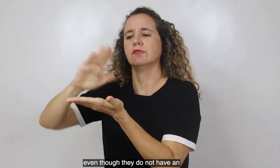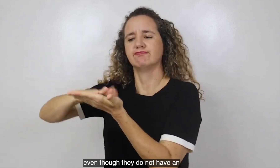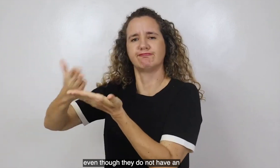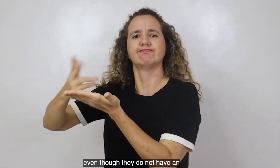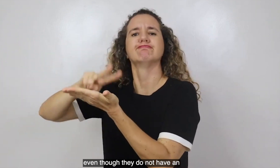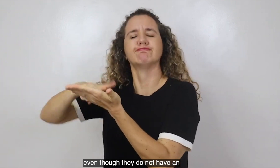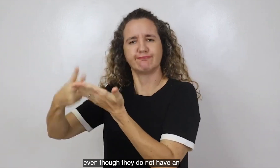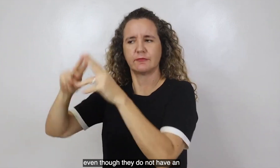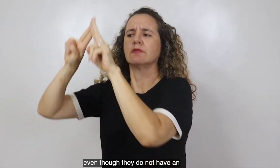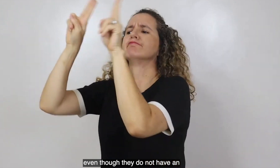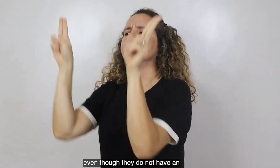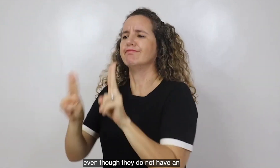degree.